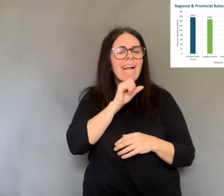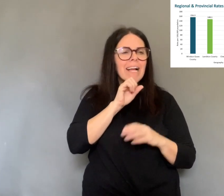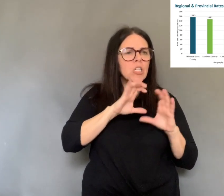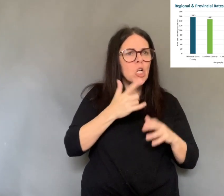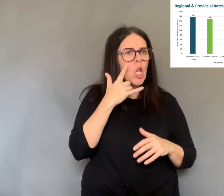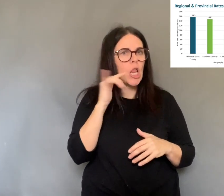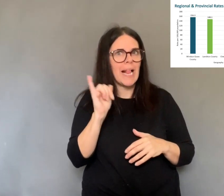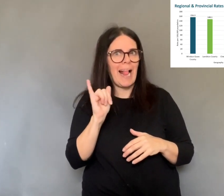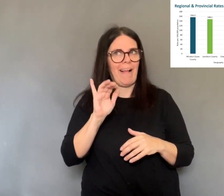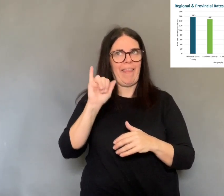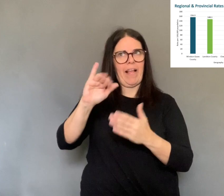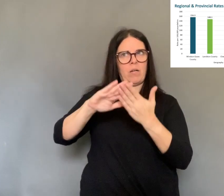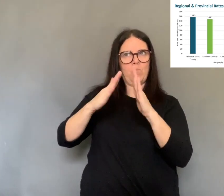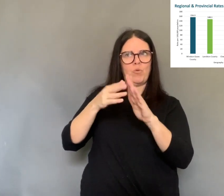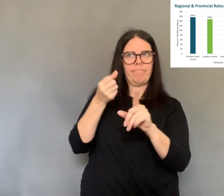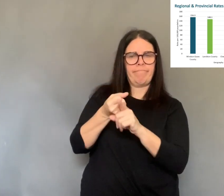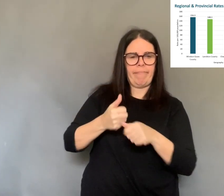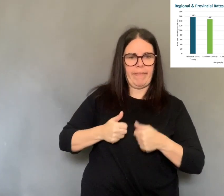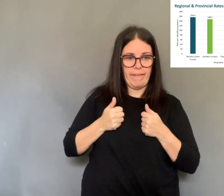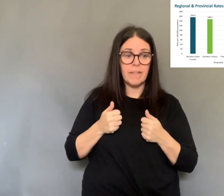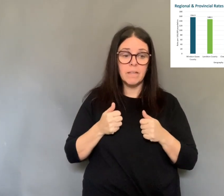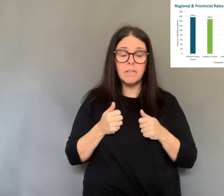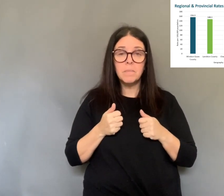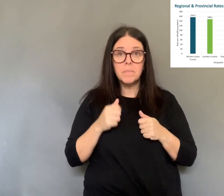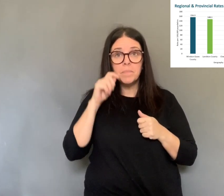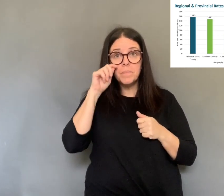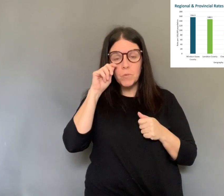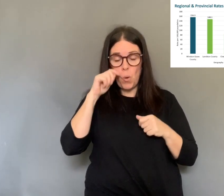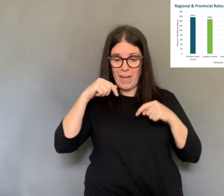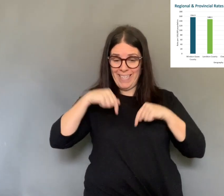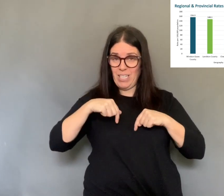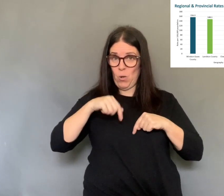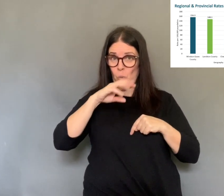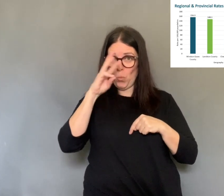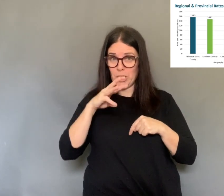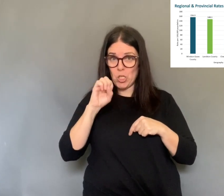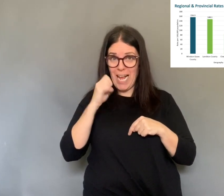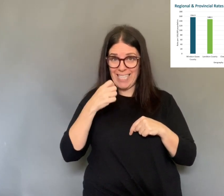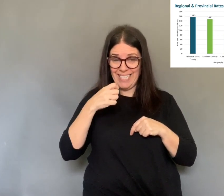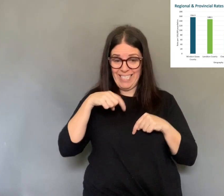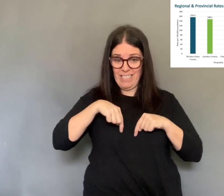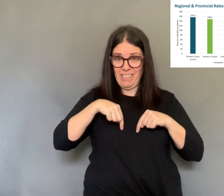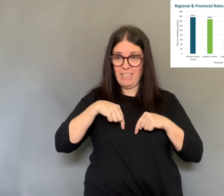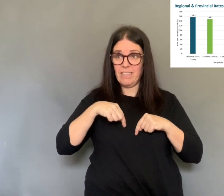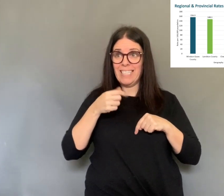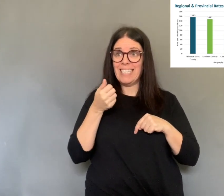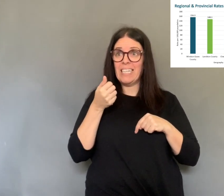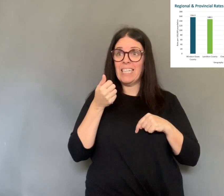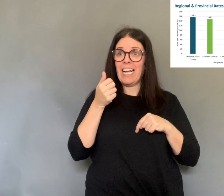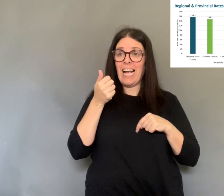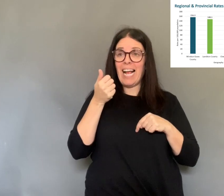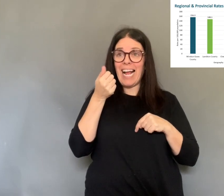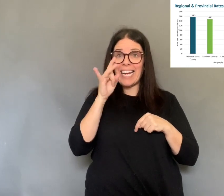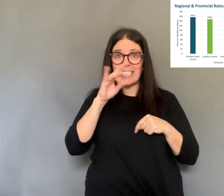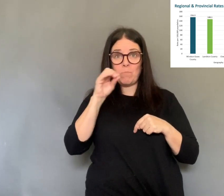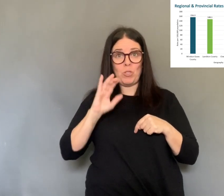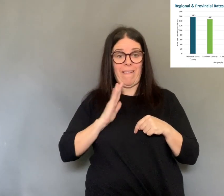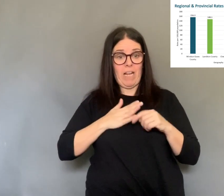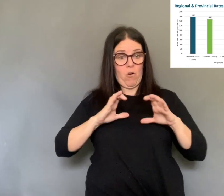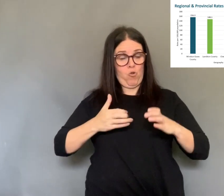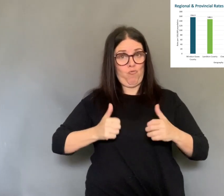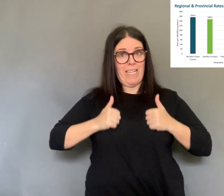and older, and this is in comparison with the provincial average where 16% of seniors reside in this province.